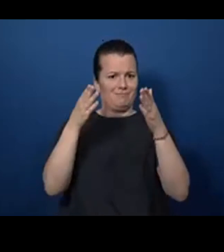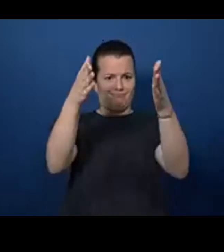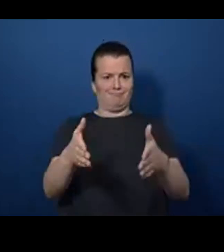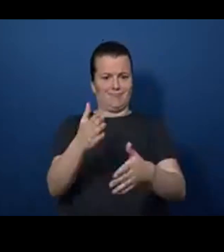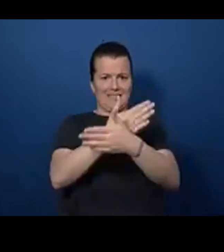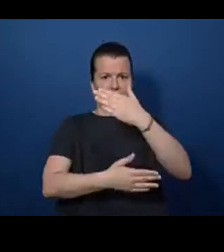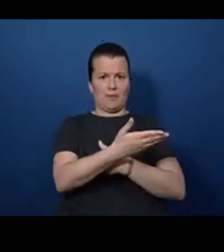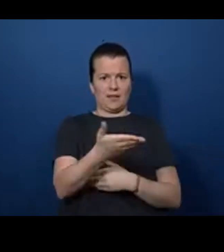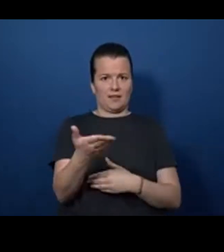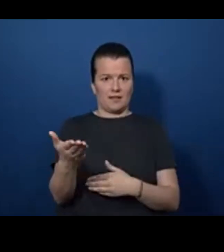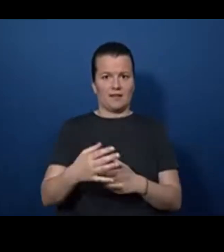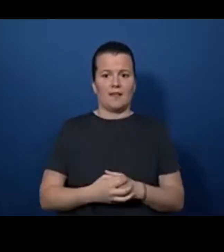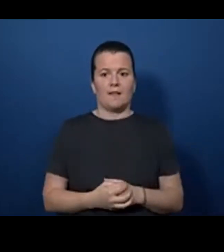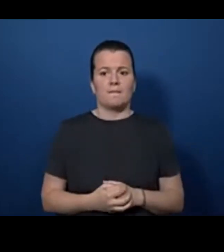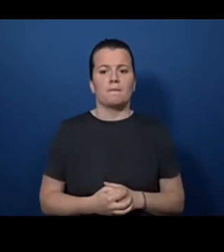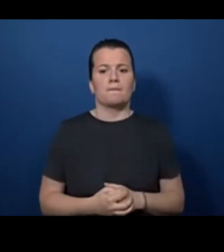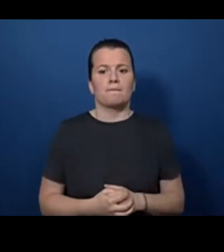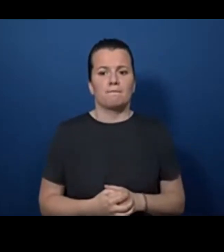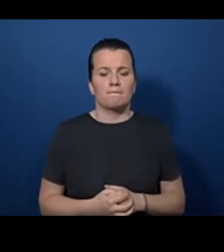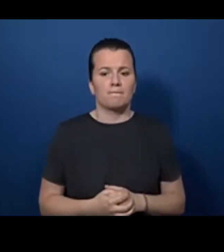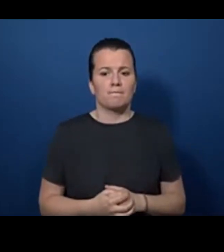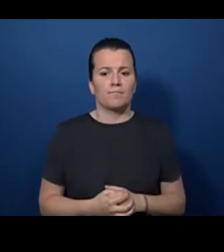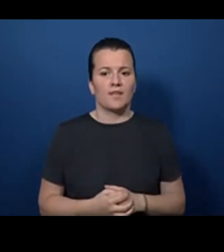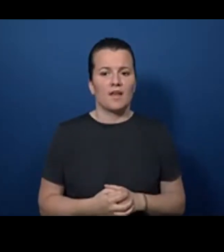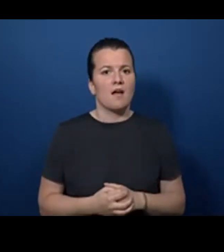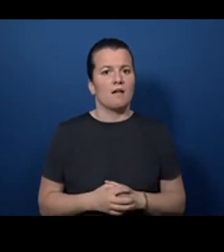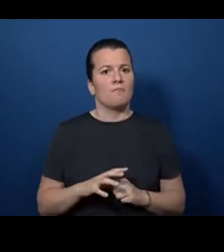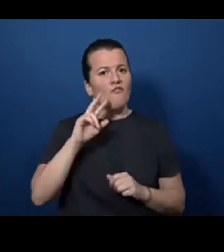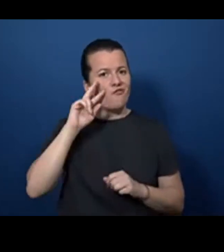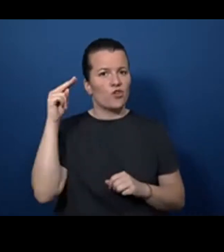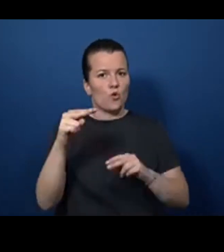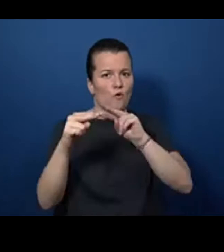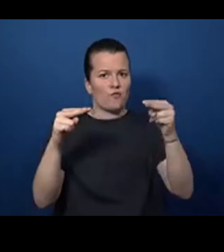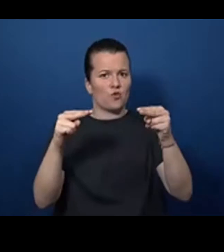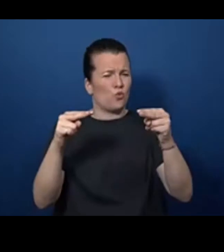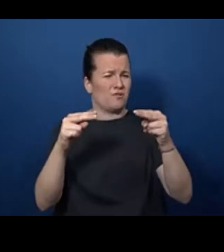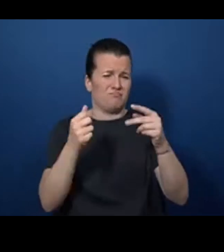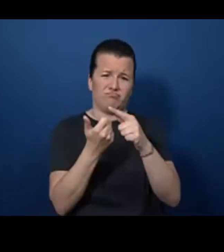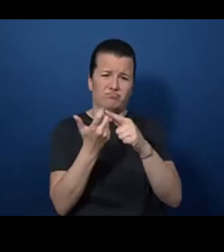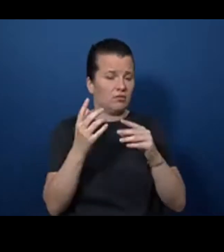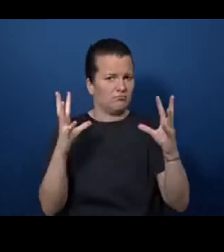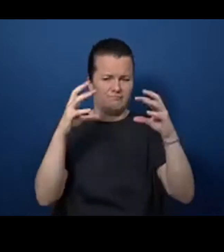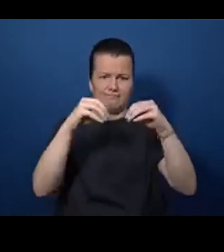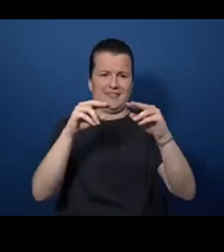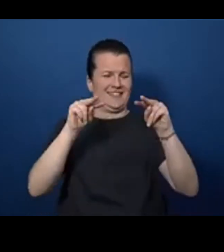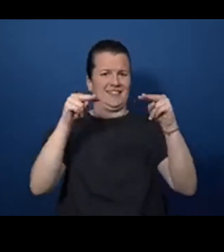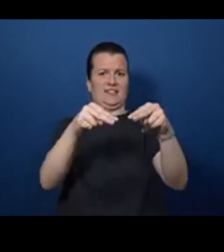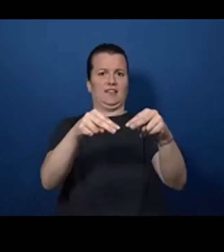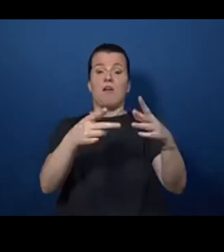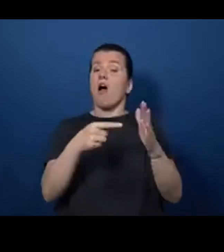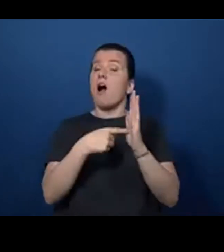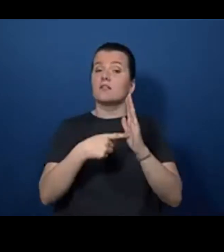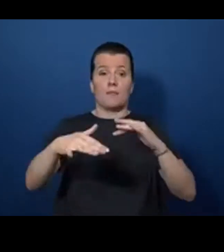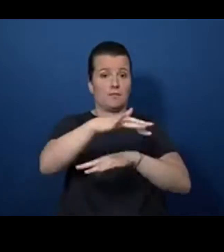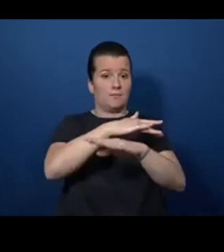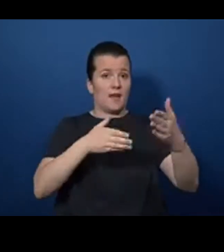a multifocal concept which sums up the different barriers and restrictions which apply to the full and